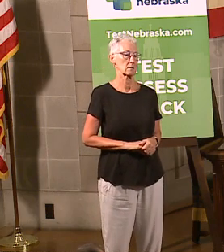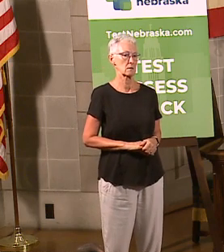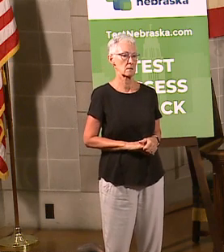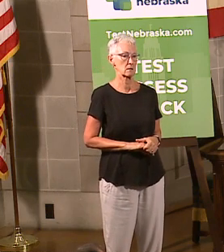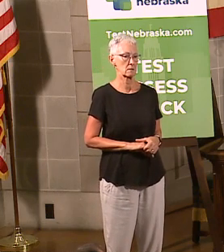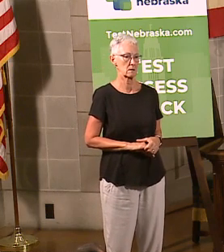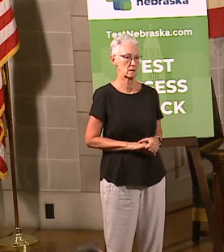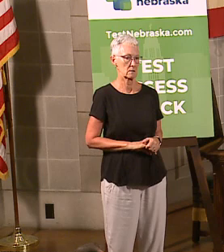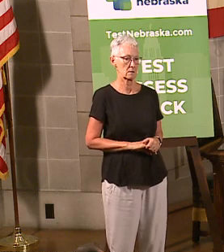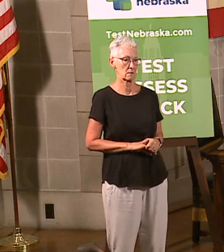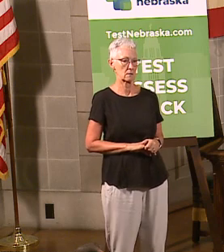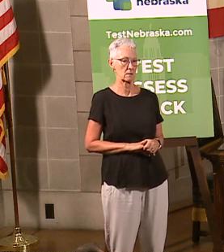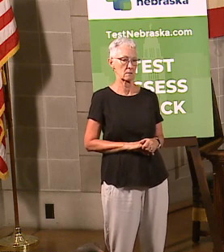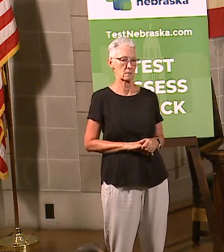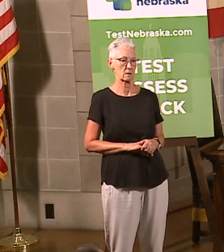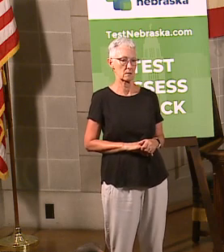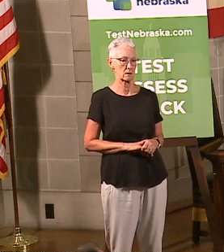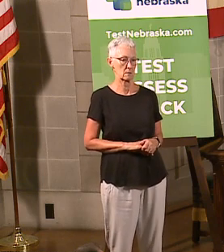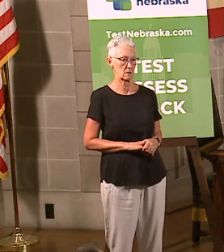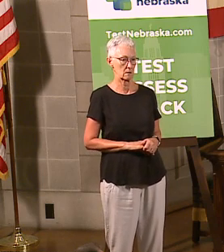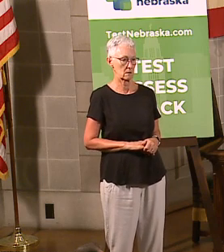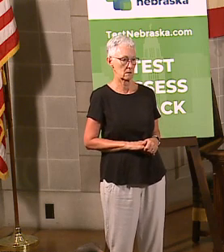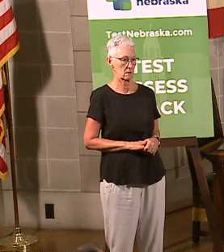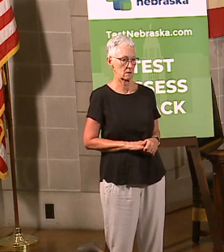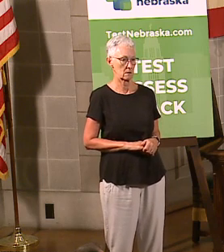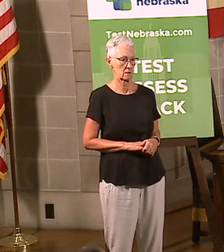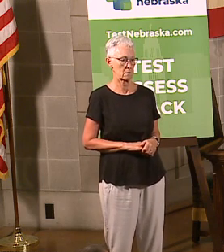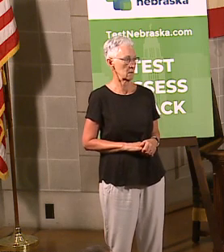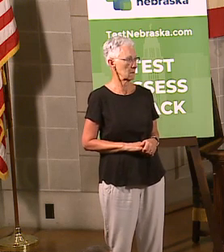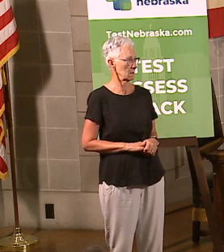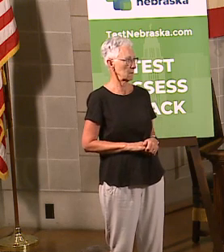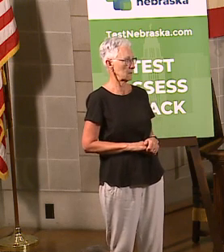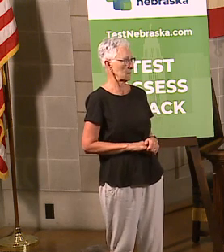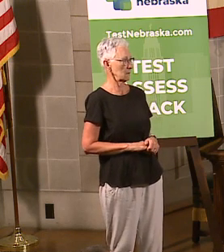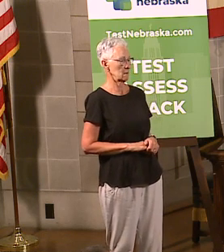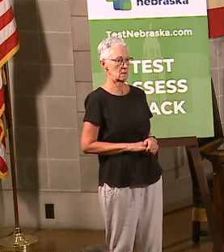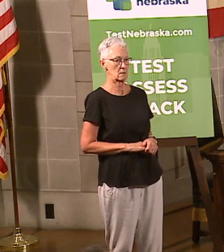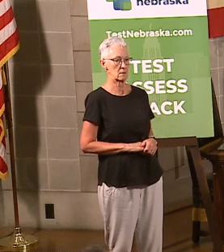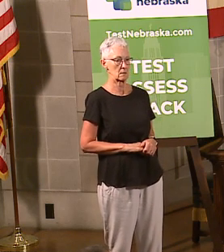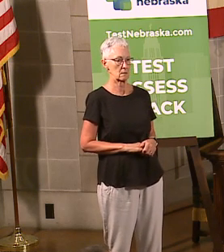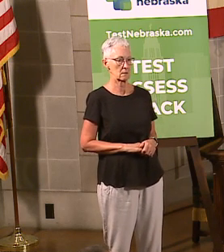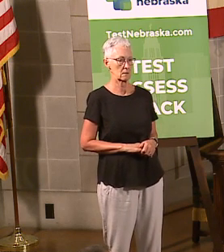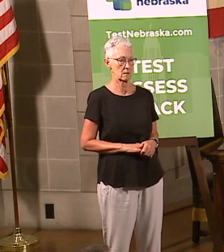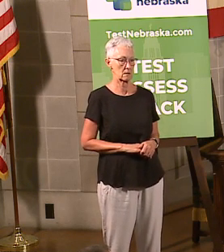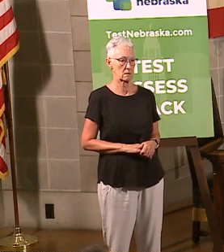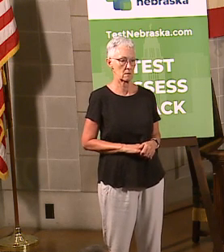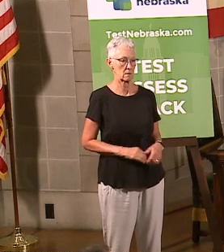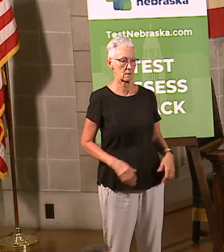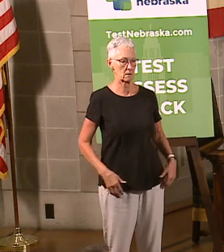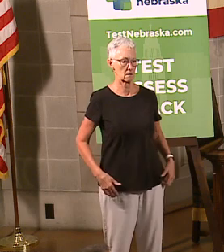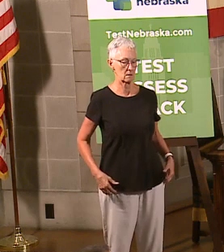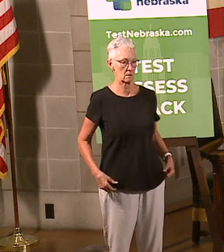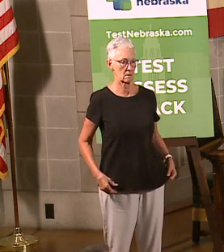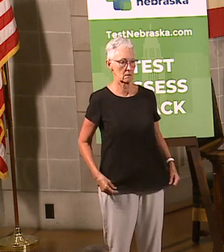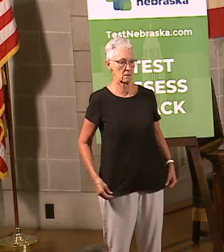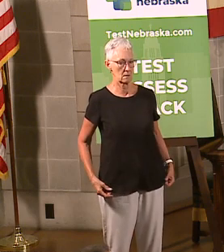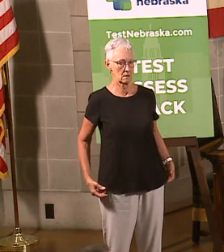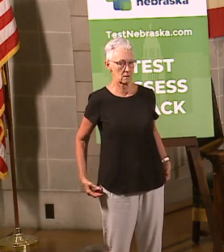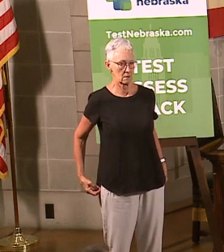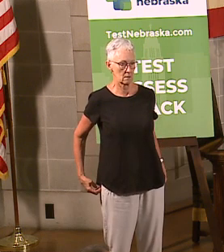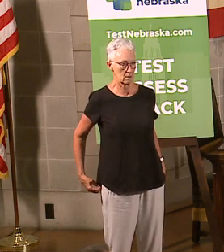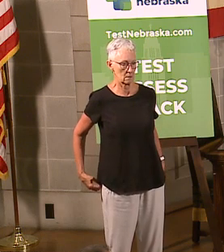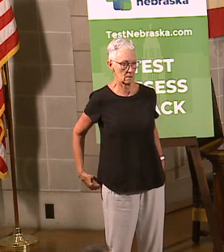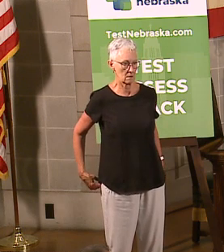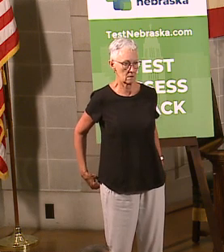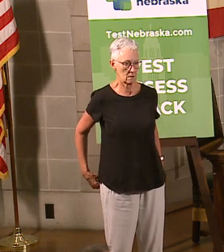to know why we're requiring counties like Dakota County that have a high rate of coronavirus results to reopen